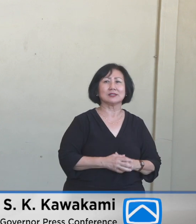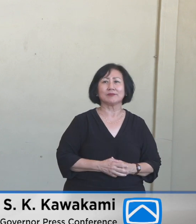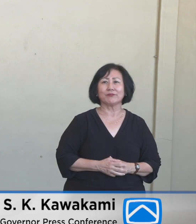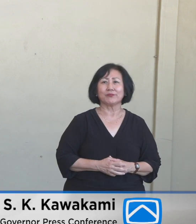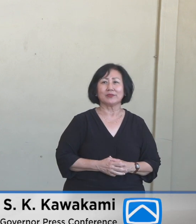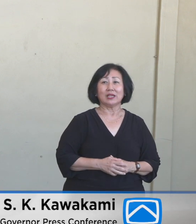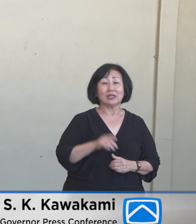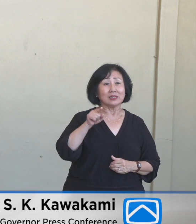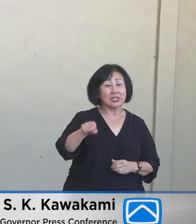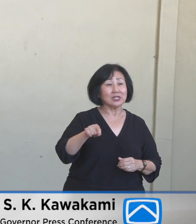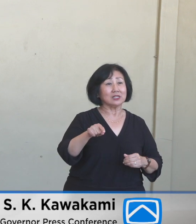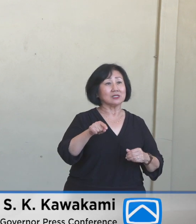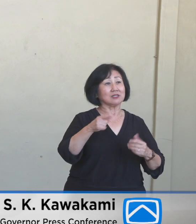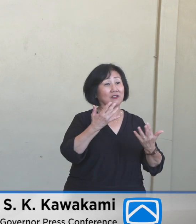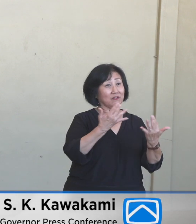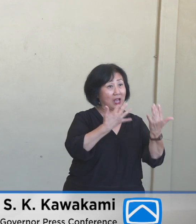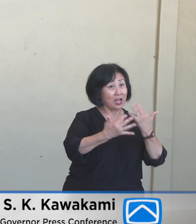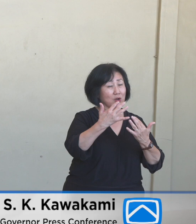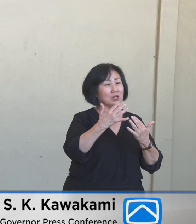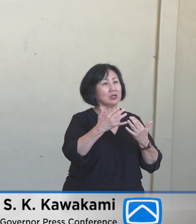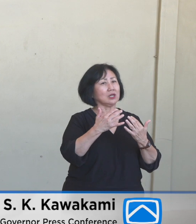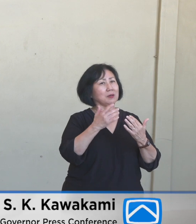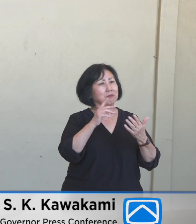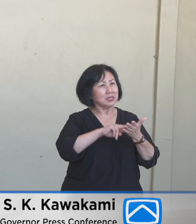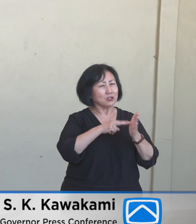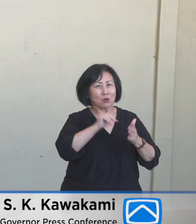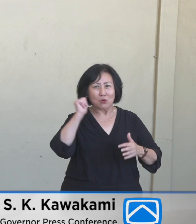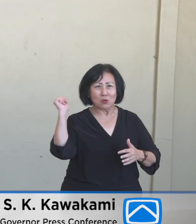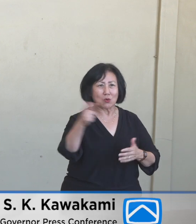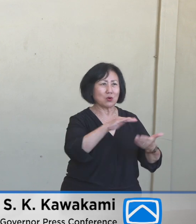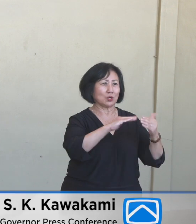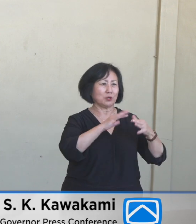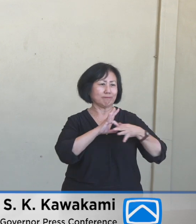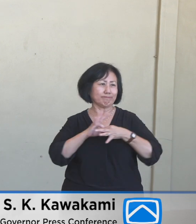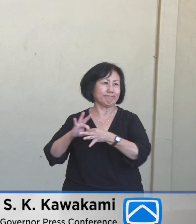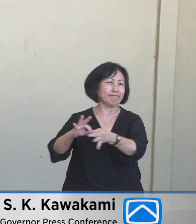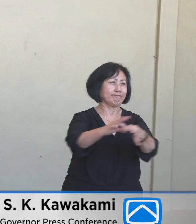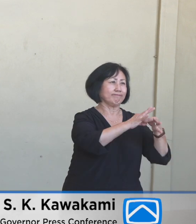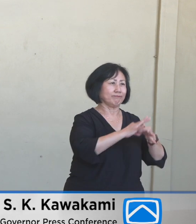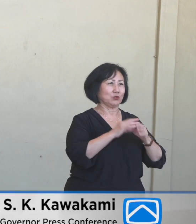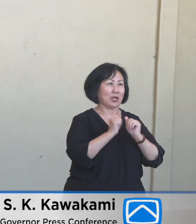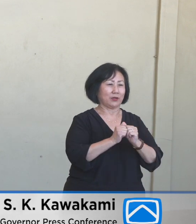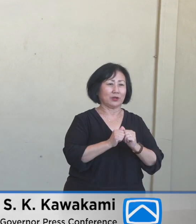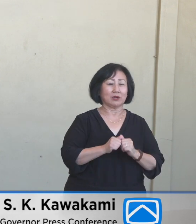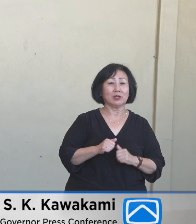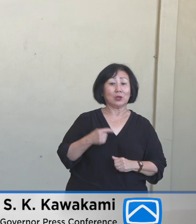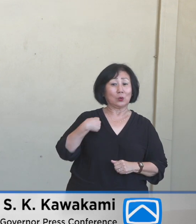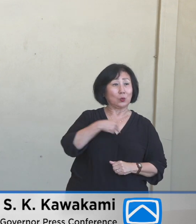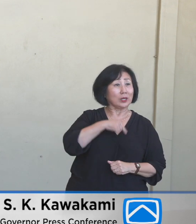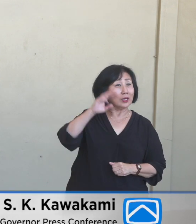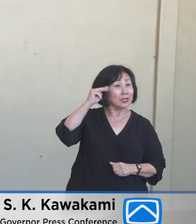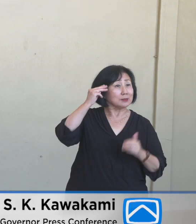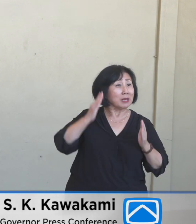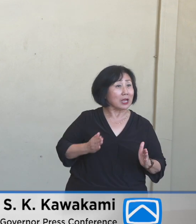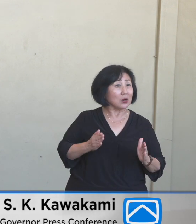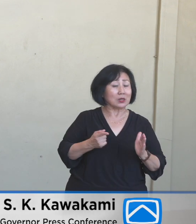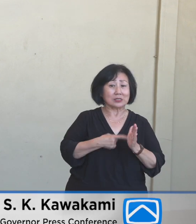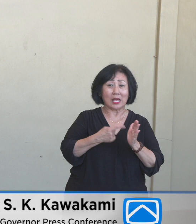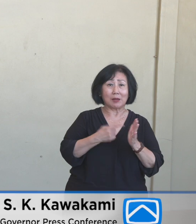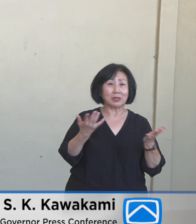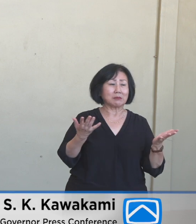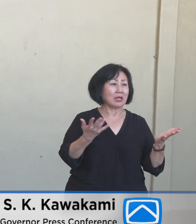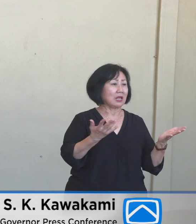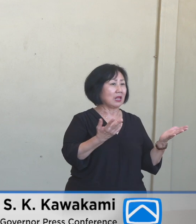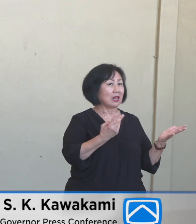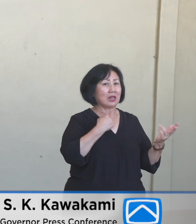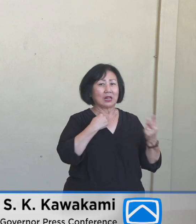is gonna require the whole community to come together. And you know, as mayors, sometimes all we can do is be here